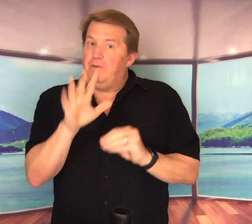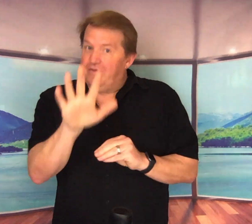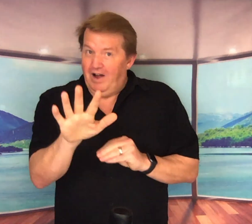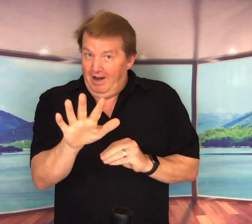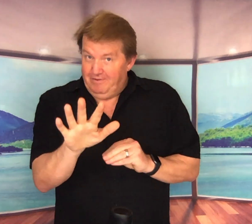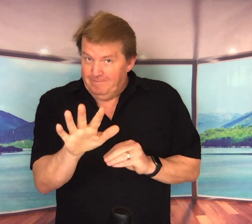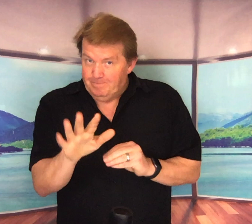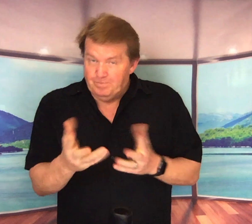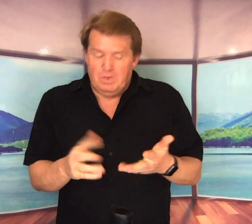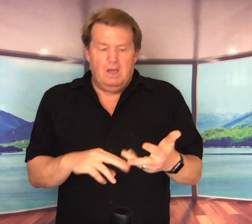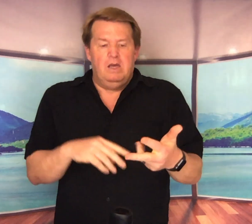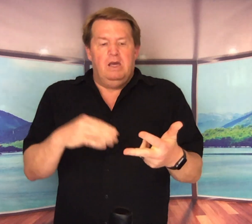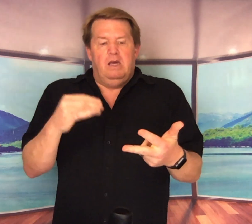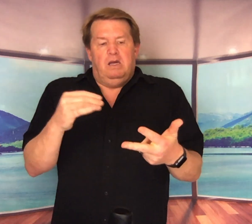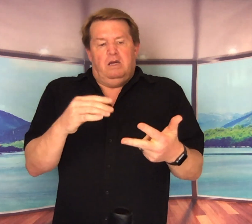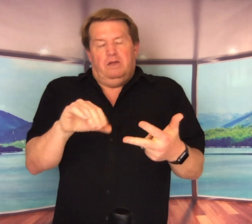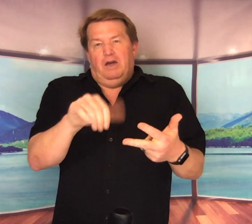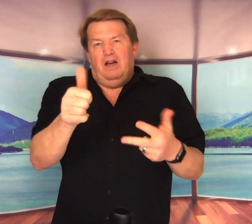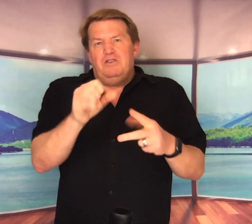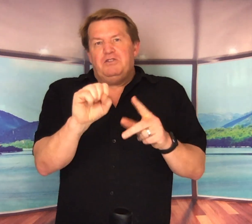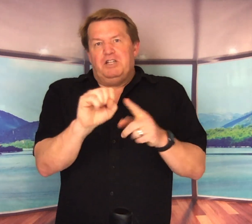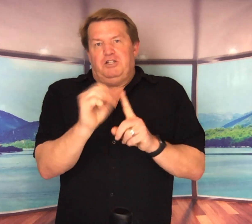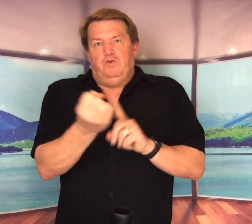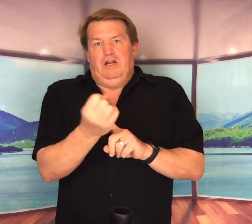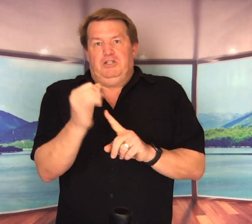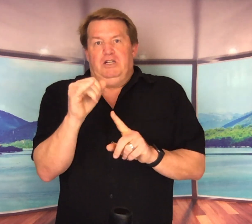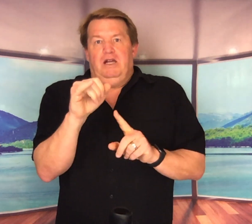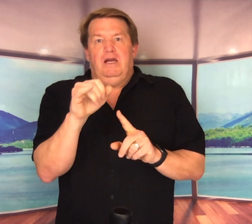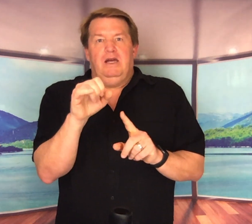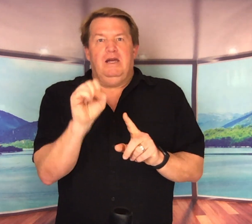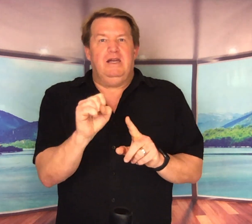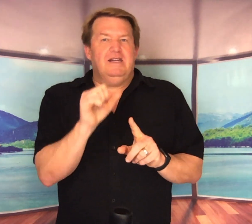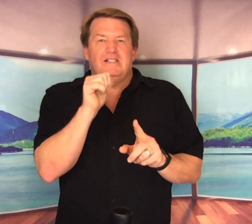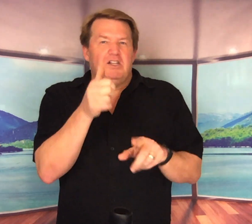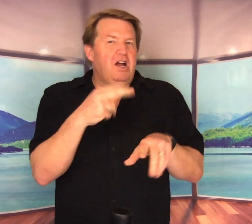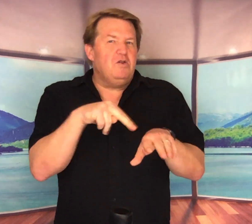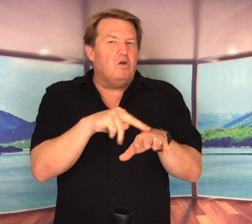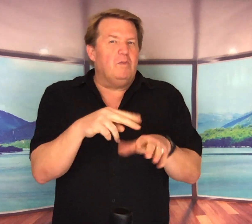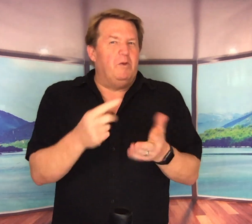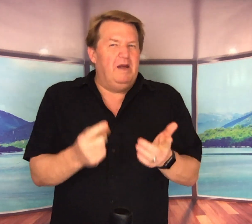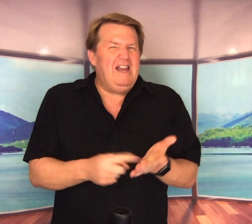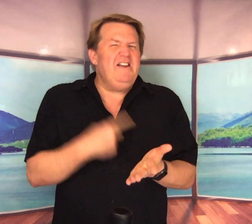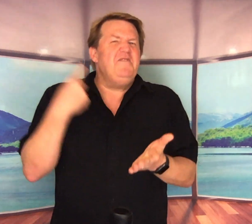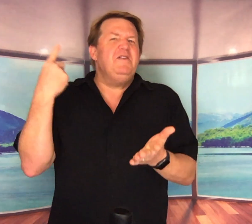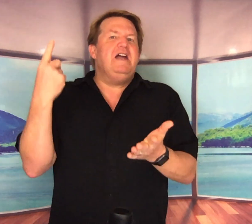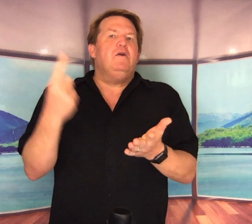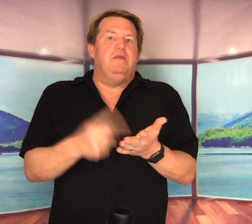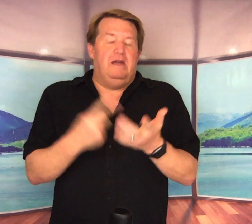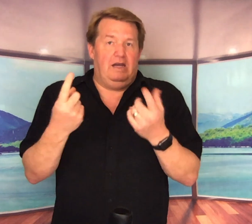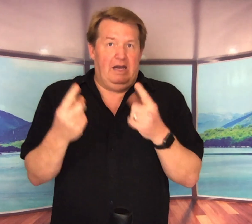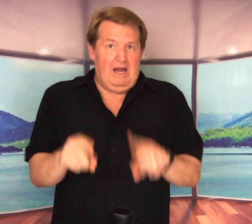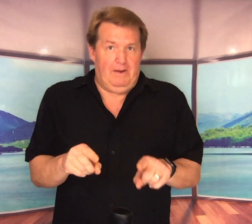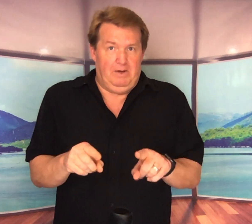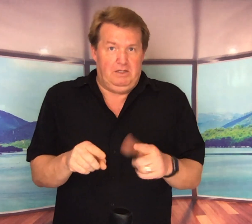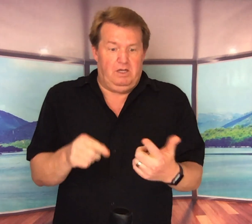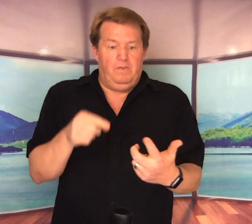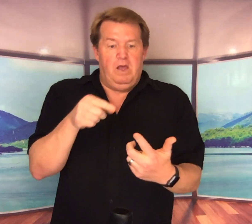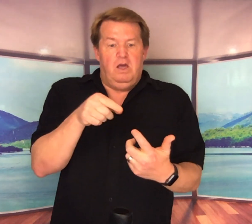5. The other situation, it's not normal, but every now and then it happens.